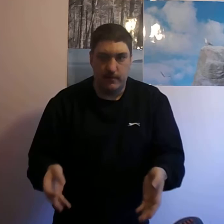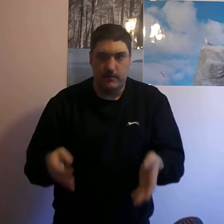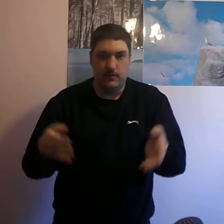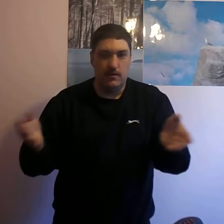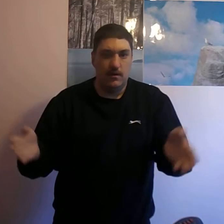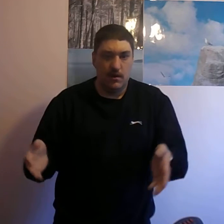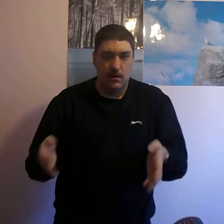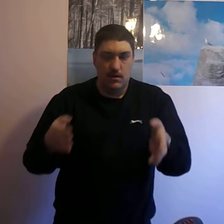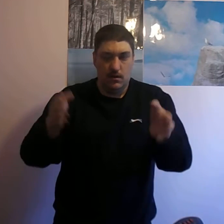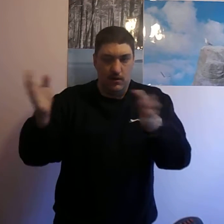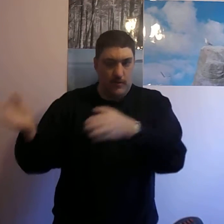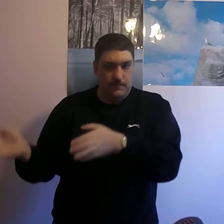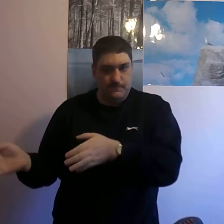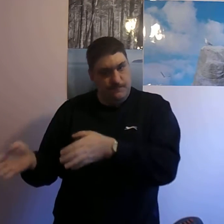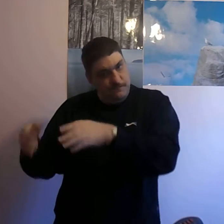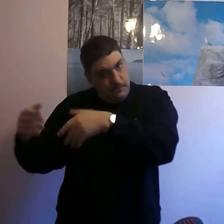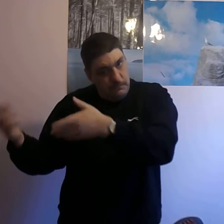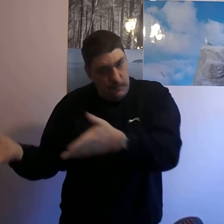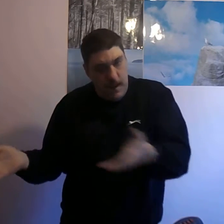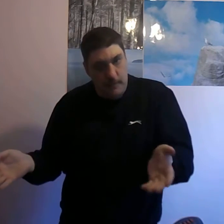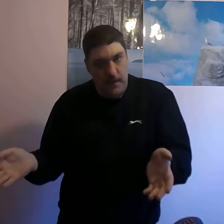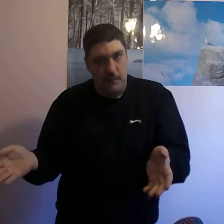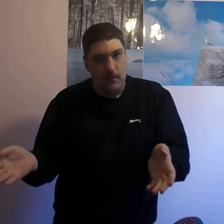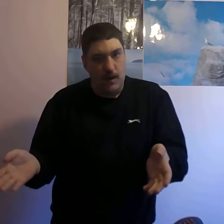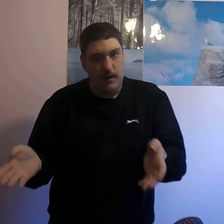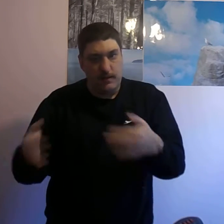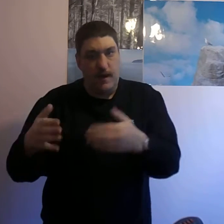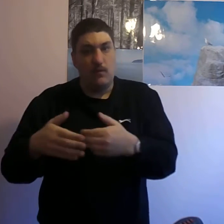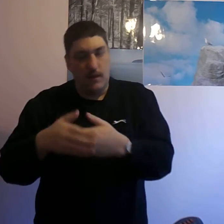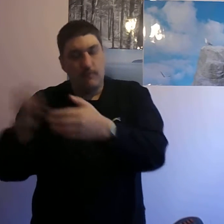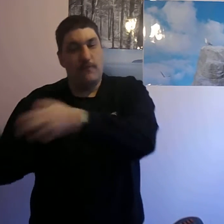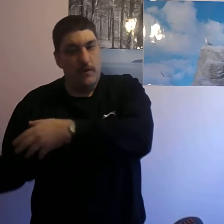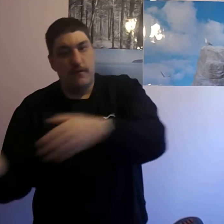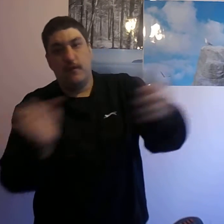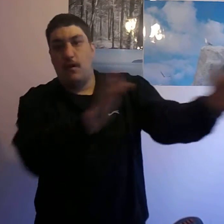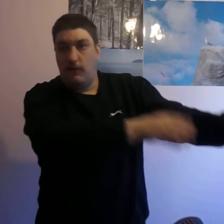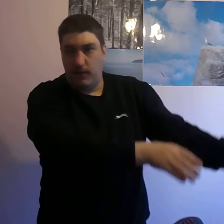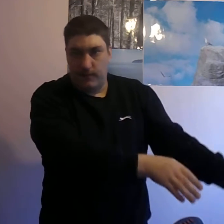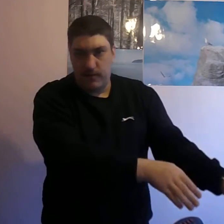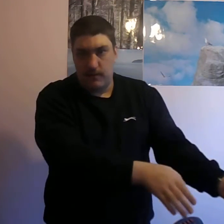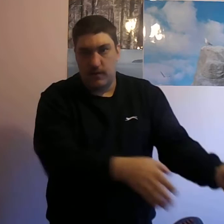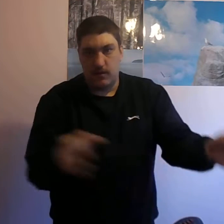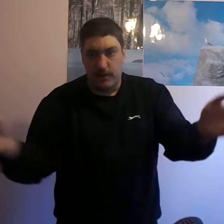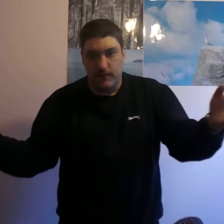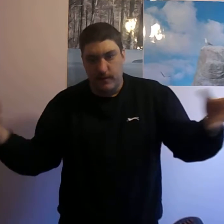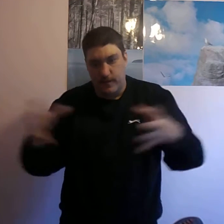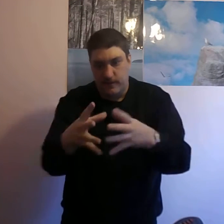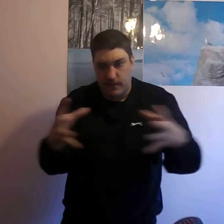and other people like that. Well, that's referring to the Half-Life series. So there's